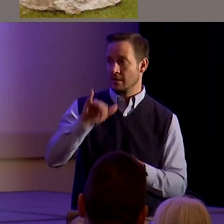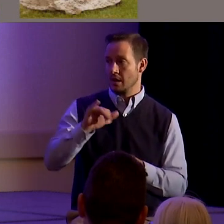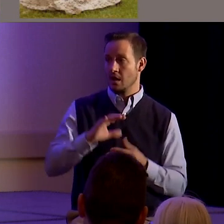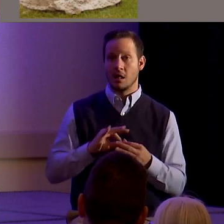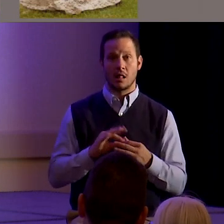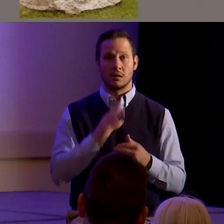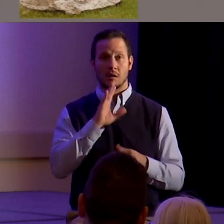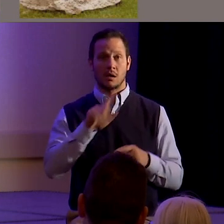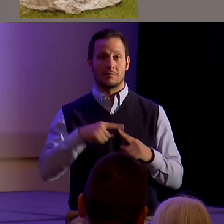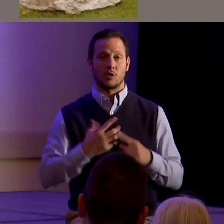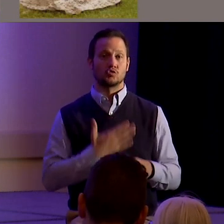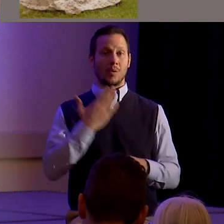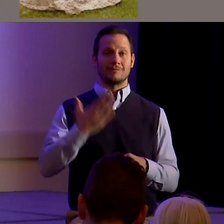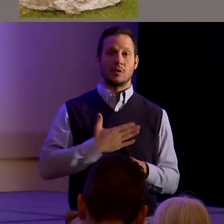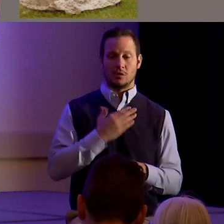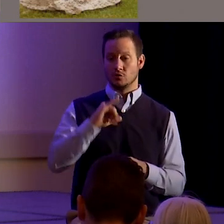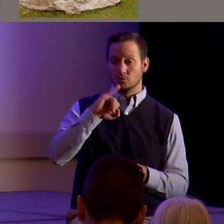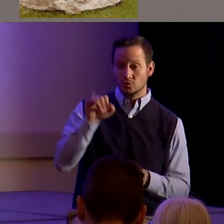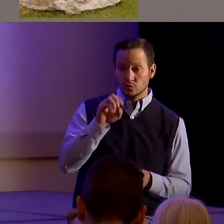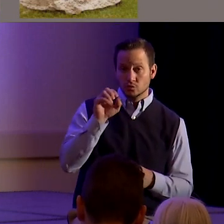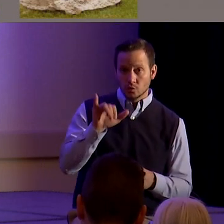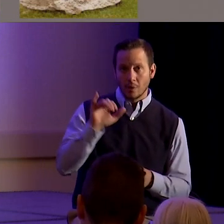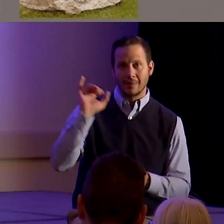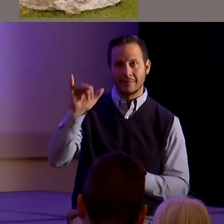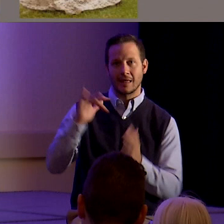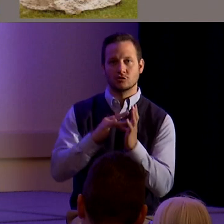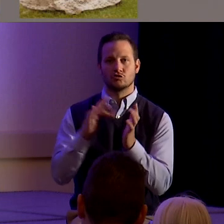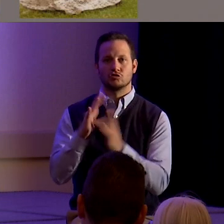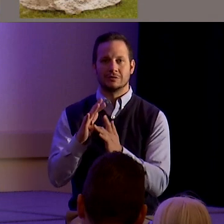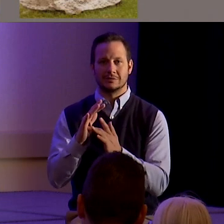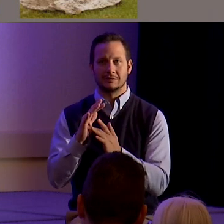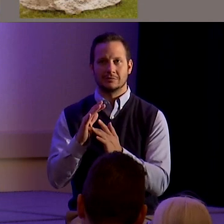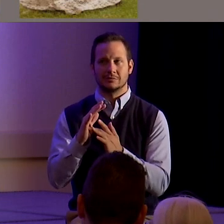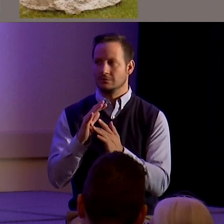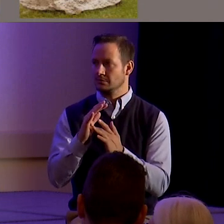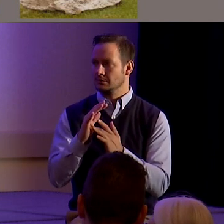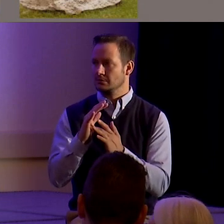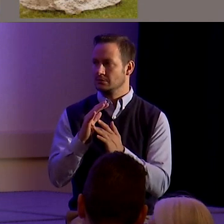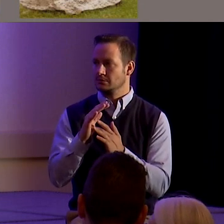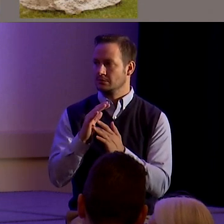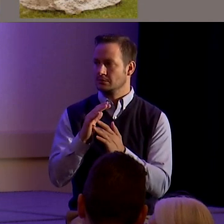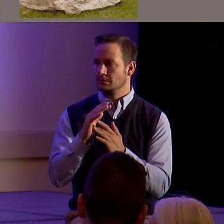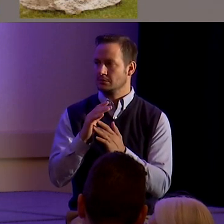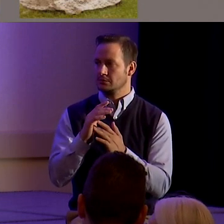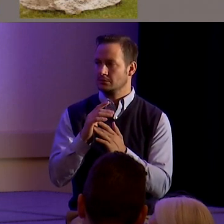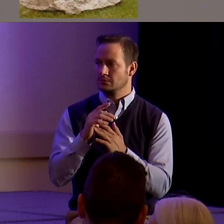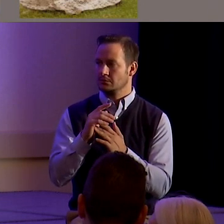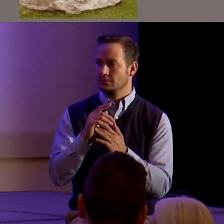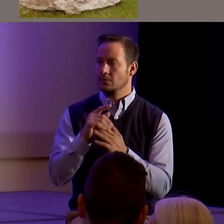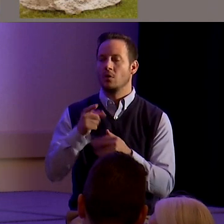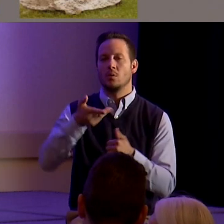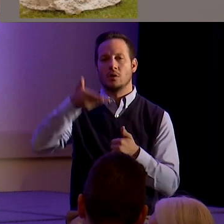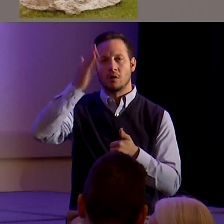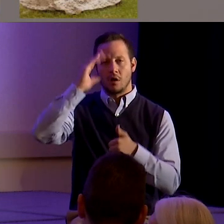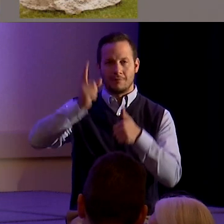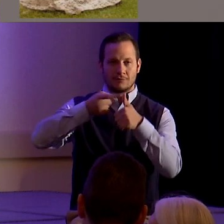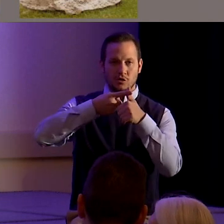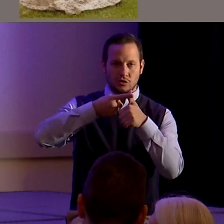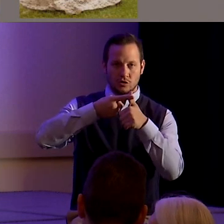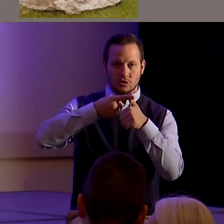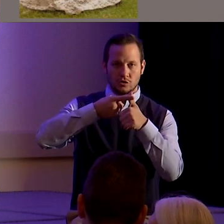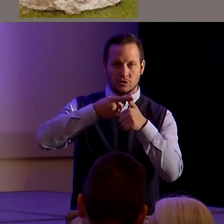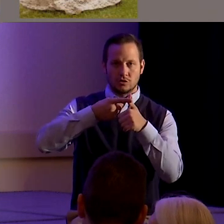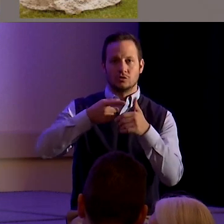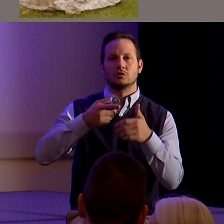about being joyful, joy is Jesus, others, yourself. God first, everybody else, you're always last.